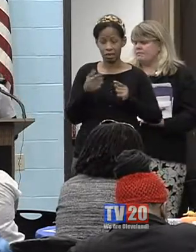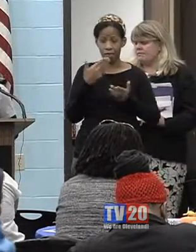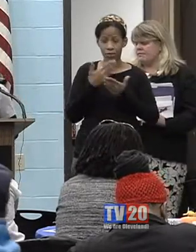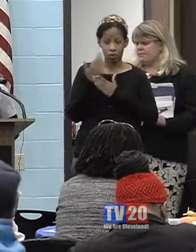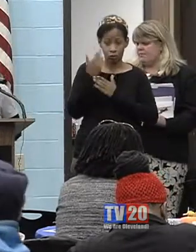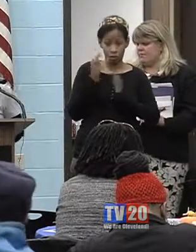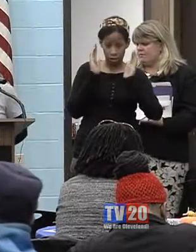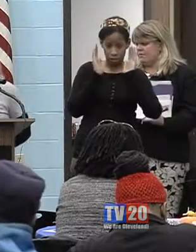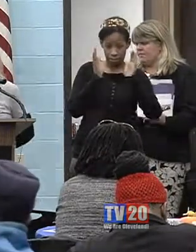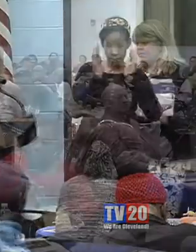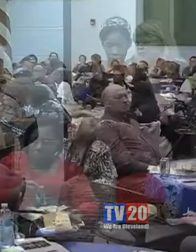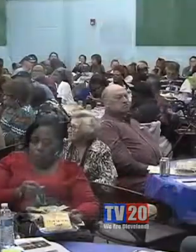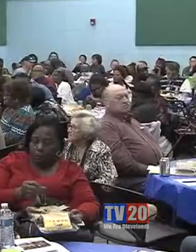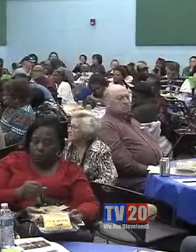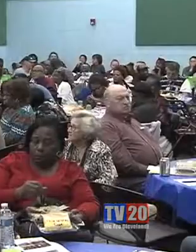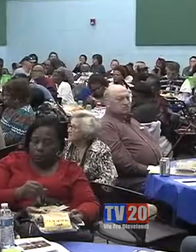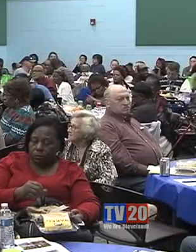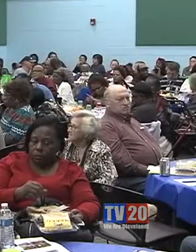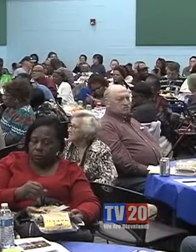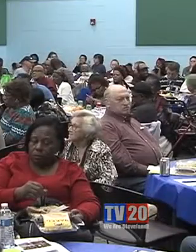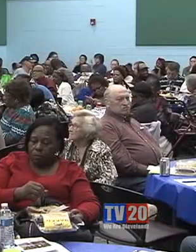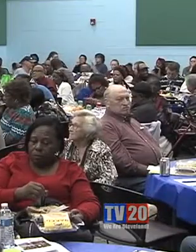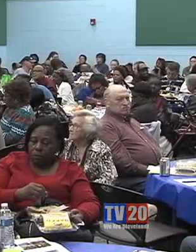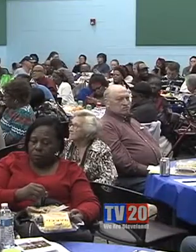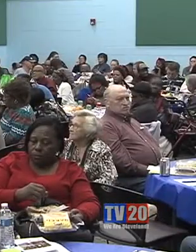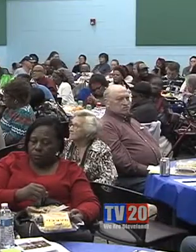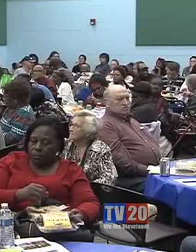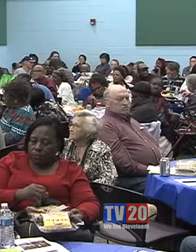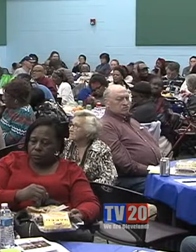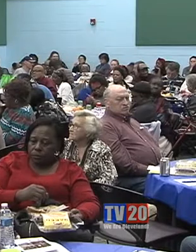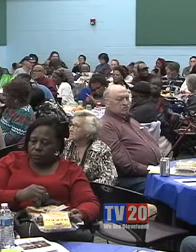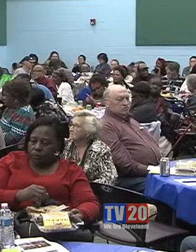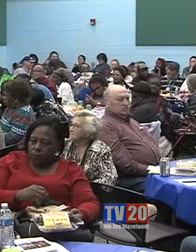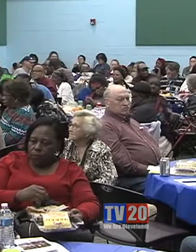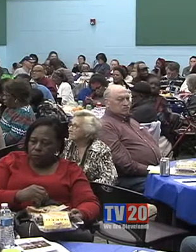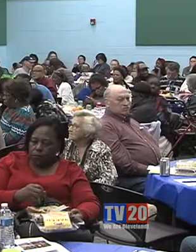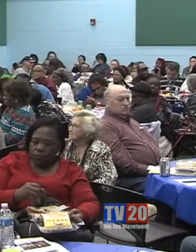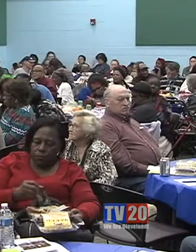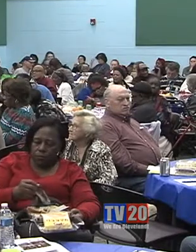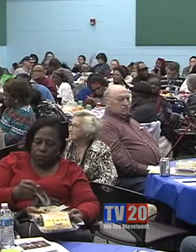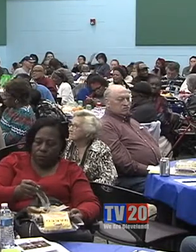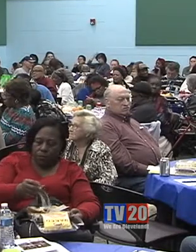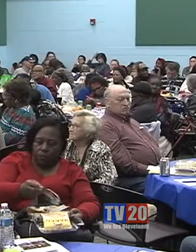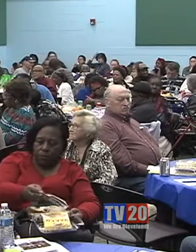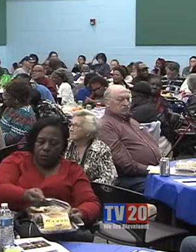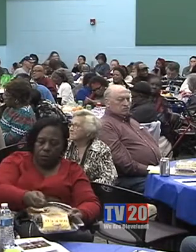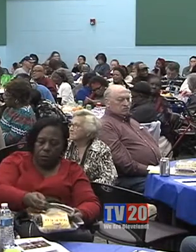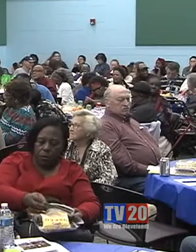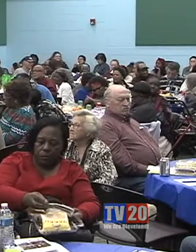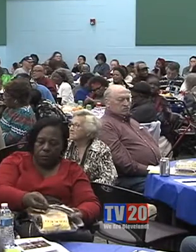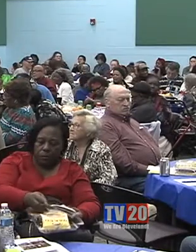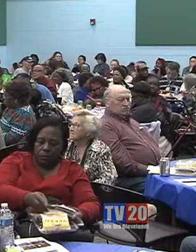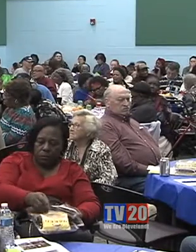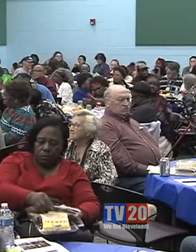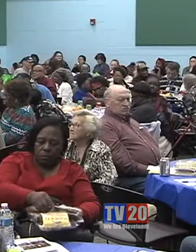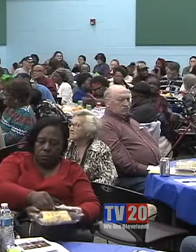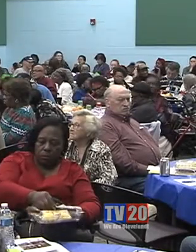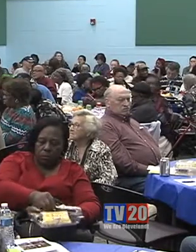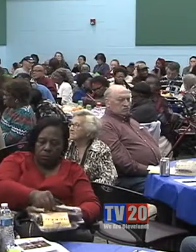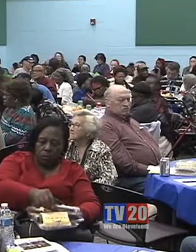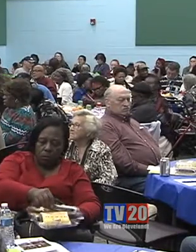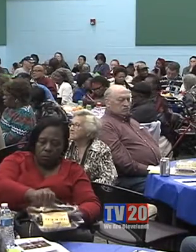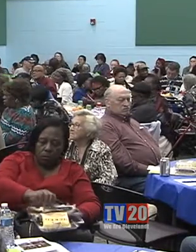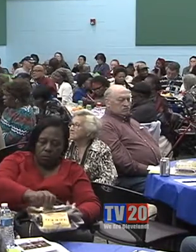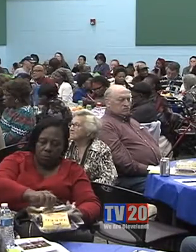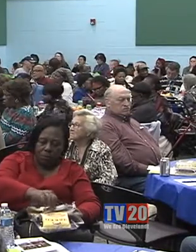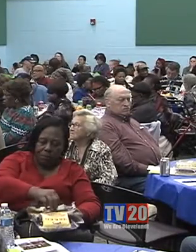to pay attention to some of the things that we're talking about here, because everybody can be helped by filters and things like that, but we're